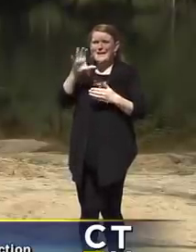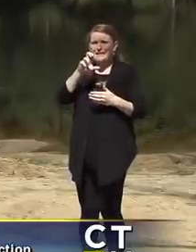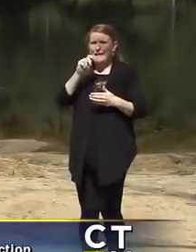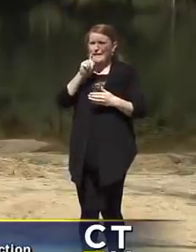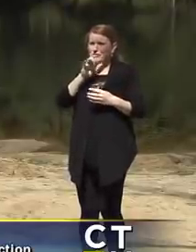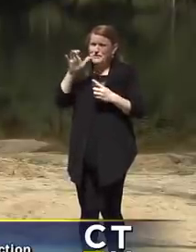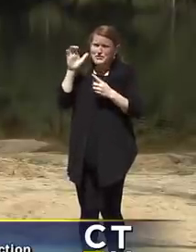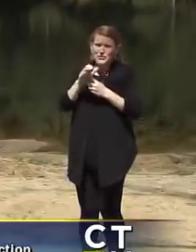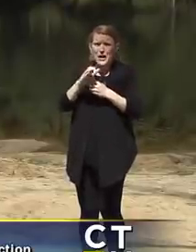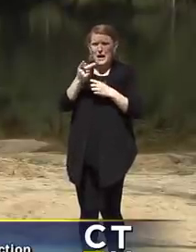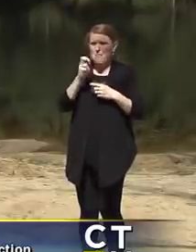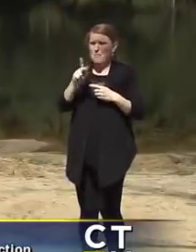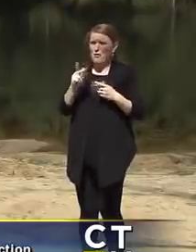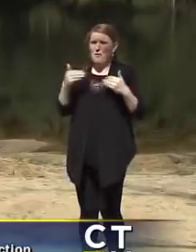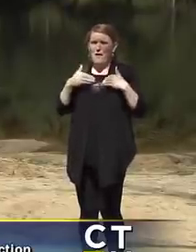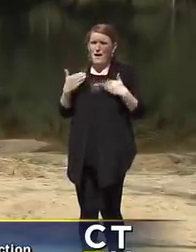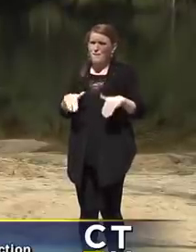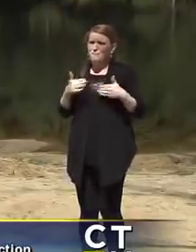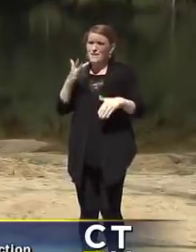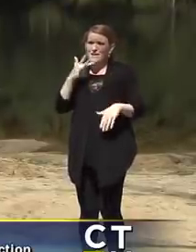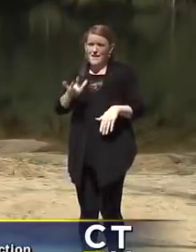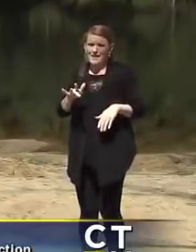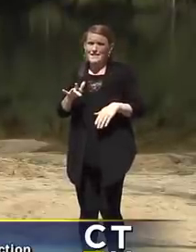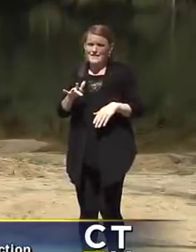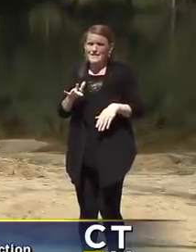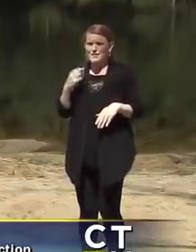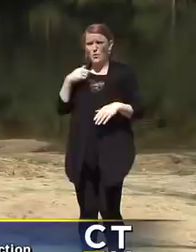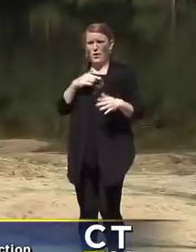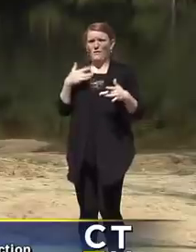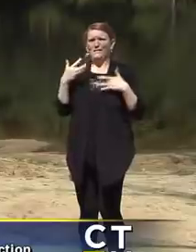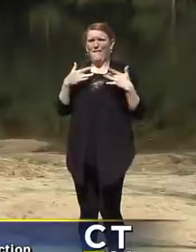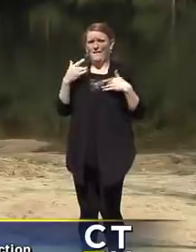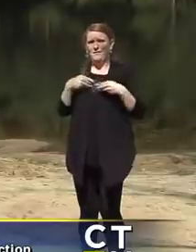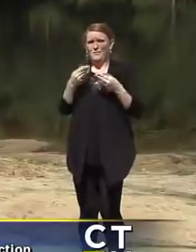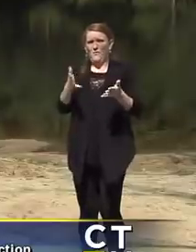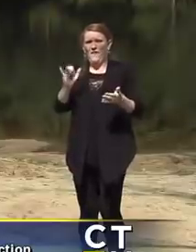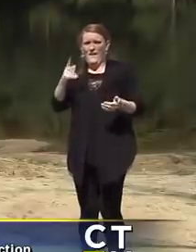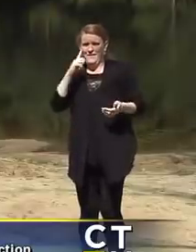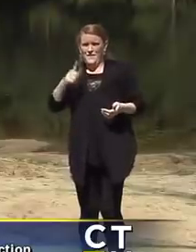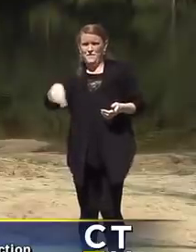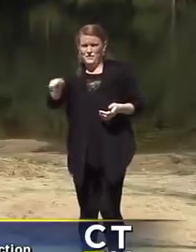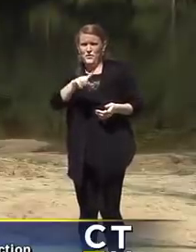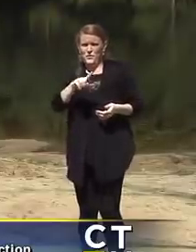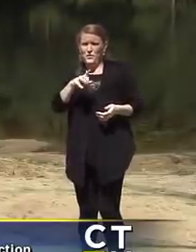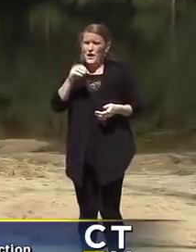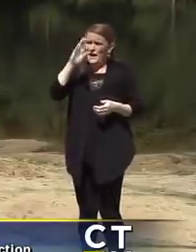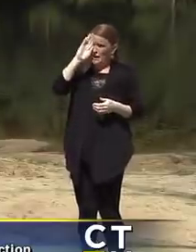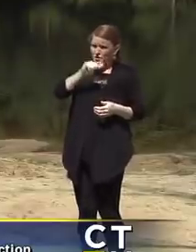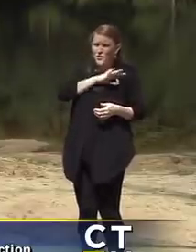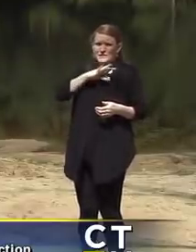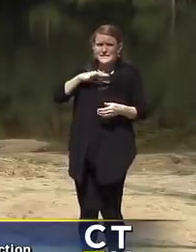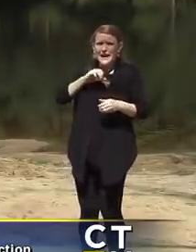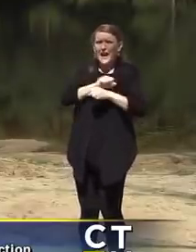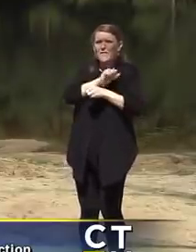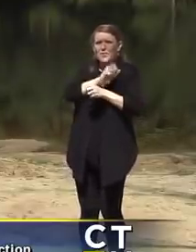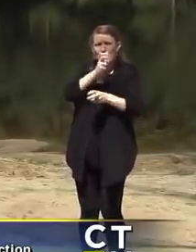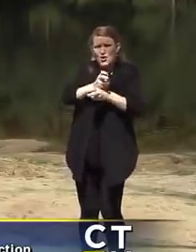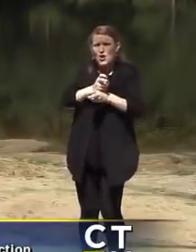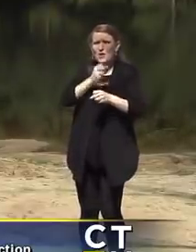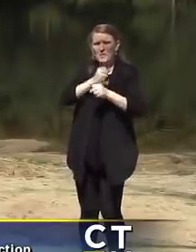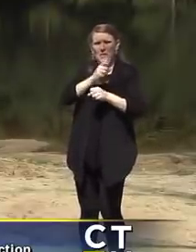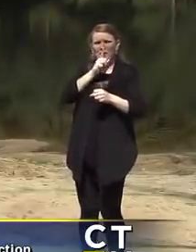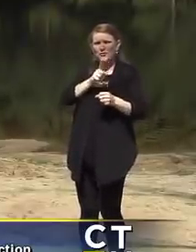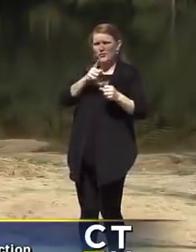everyone. I know that our staff are working hard to implement these changes to our operations, and I know that with